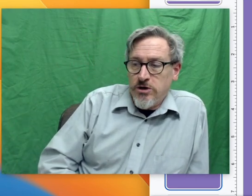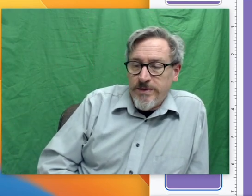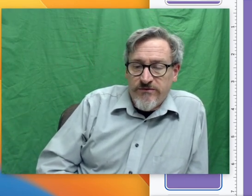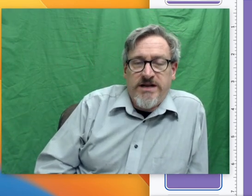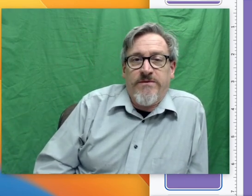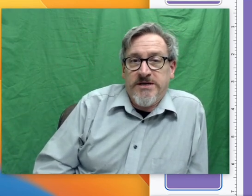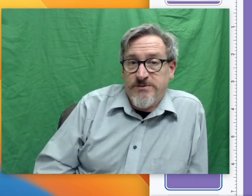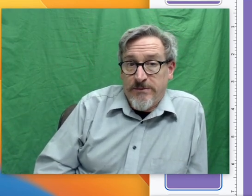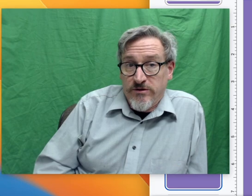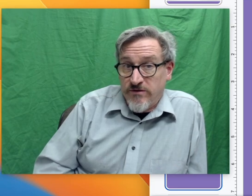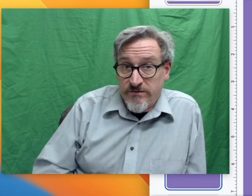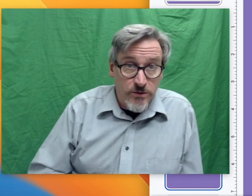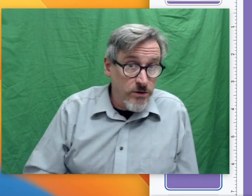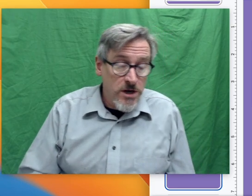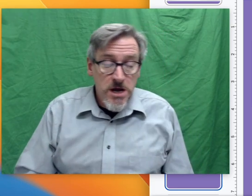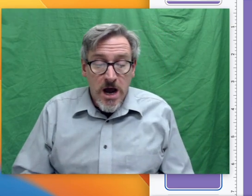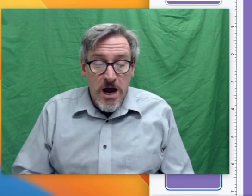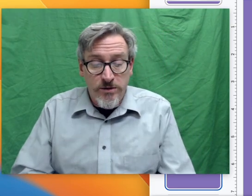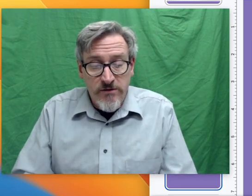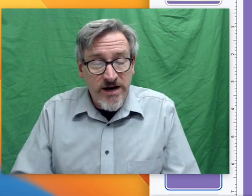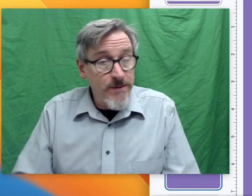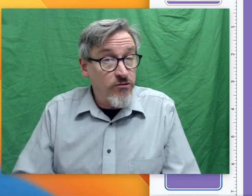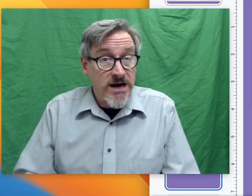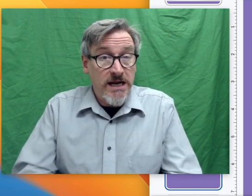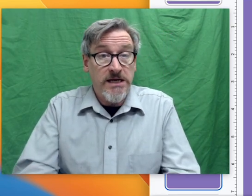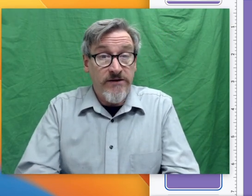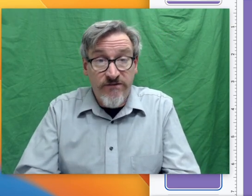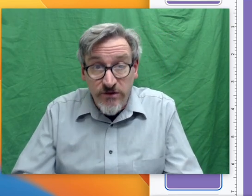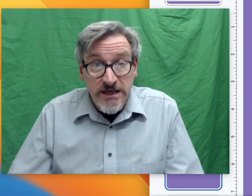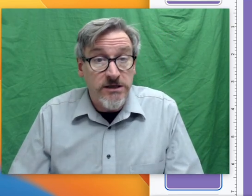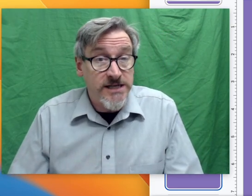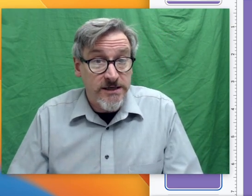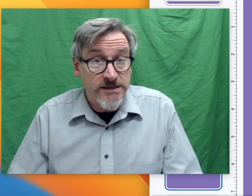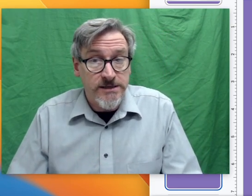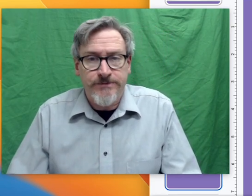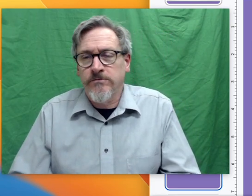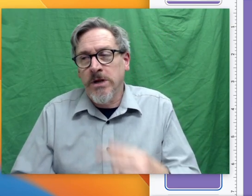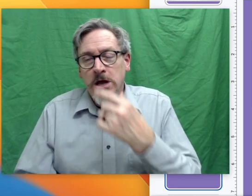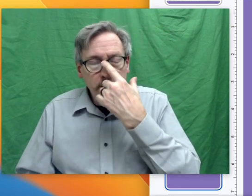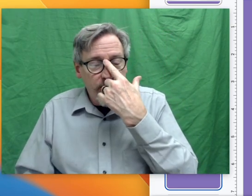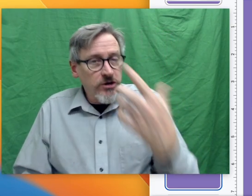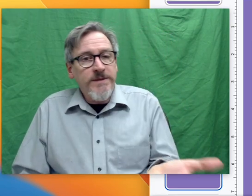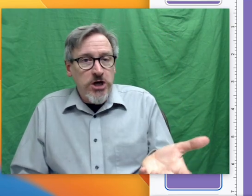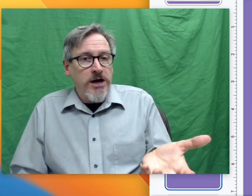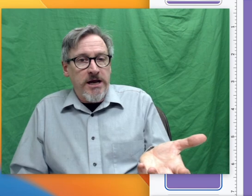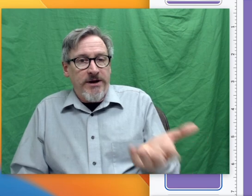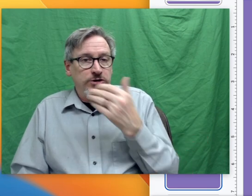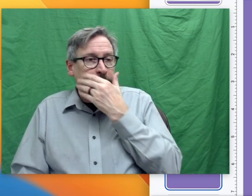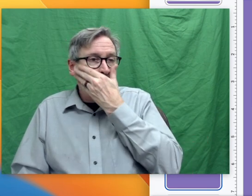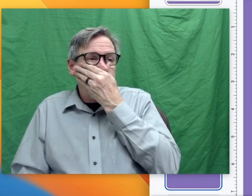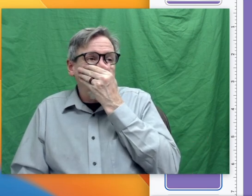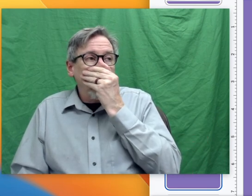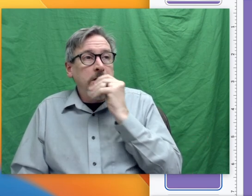don't be afraid to have a piece of paper in front of you. I will not recommend writing full English sentences. But if you're going to be talking about a